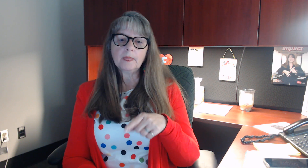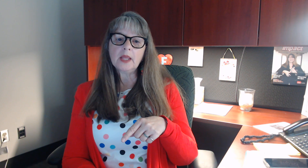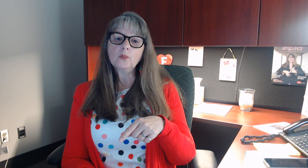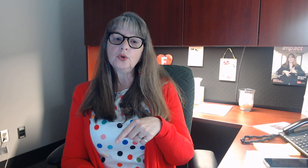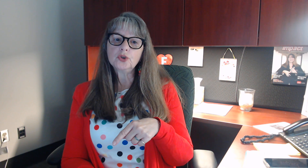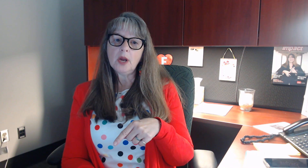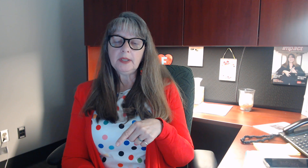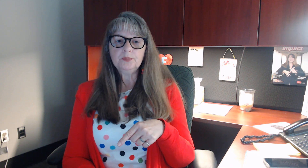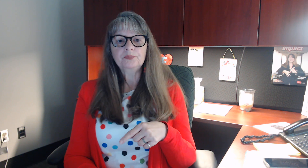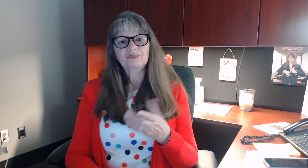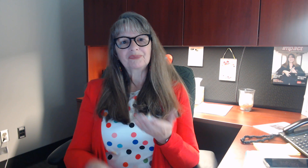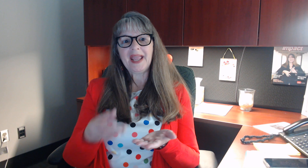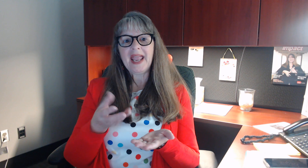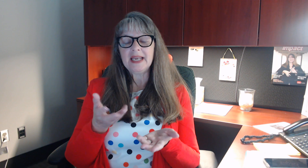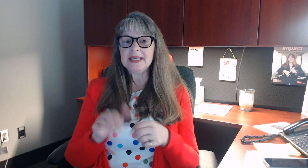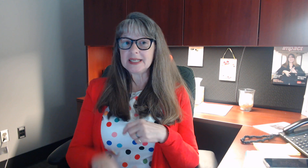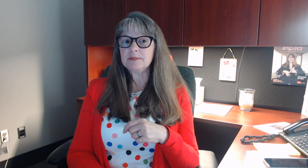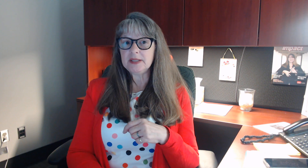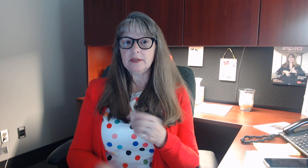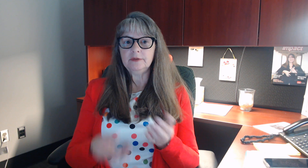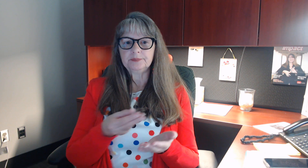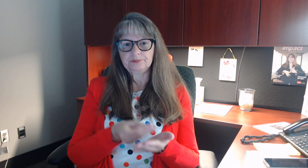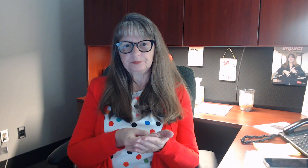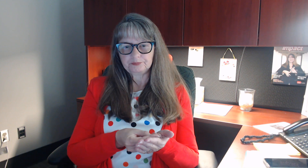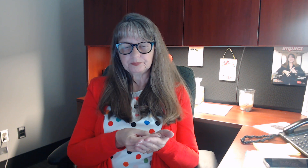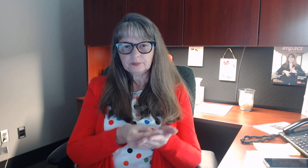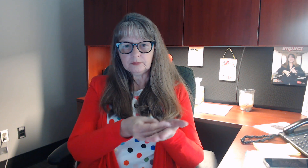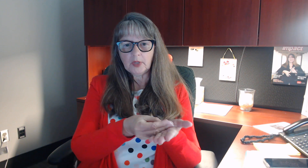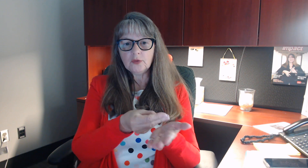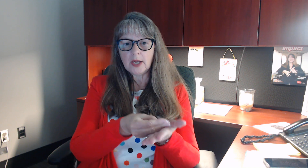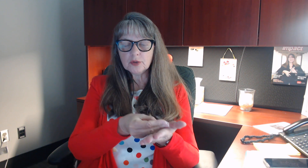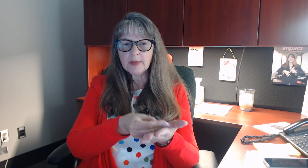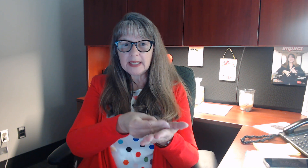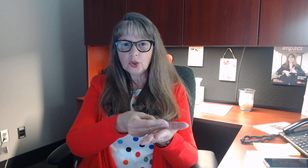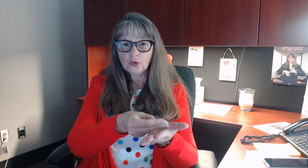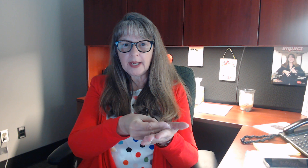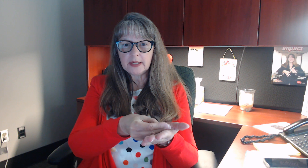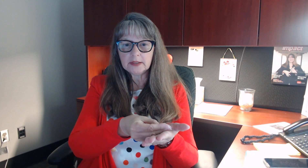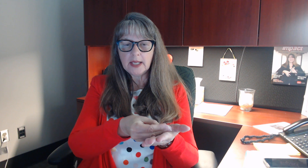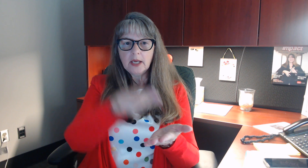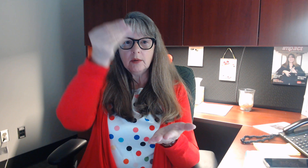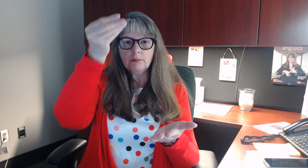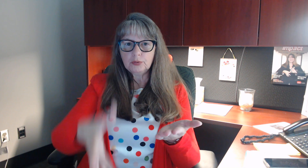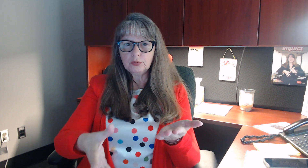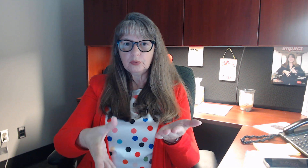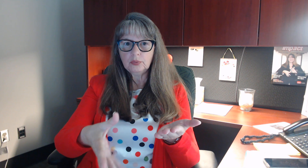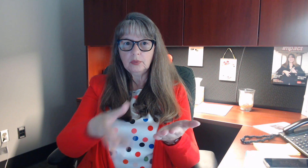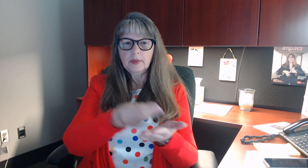When you're shopping and it's expensive, you got your money in your hand, because